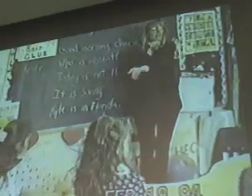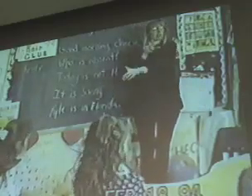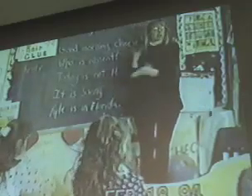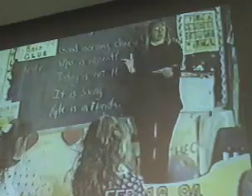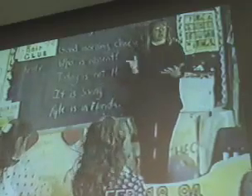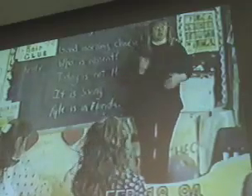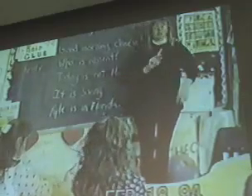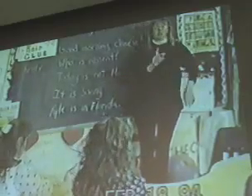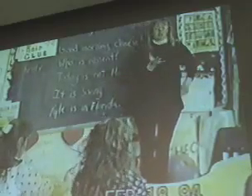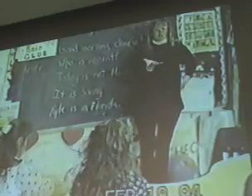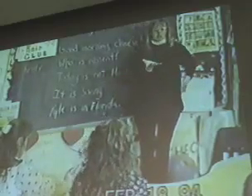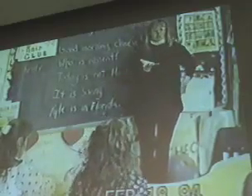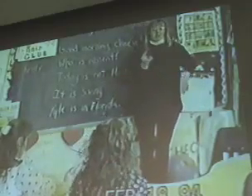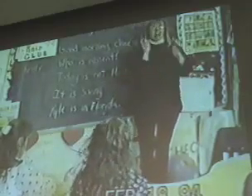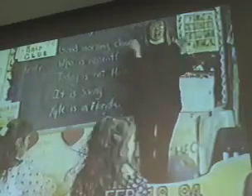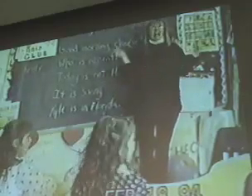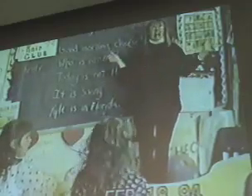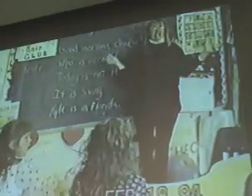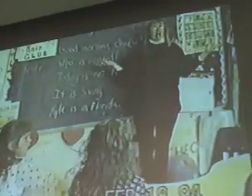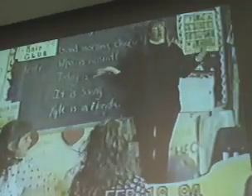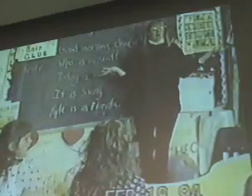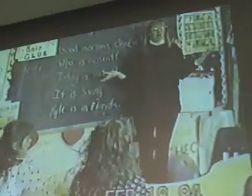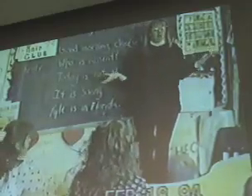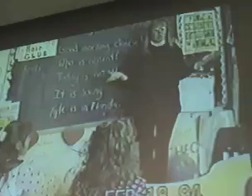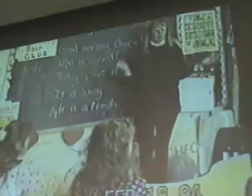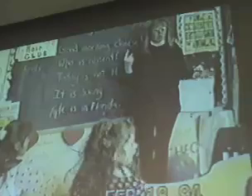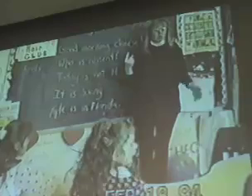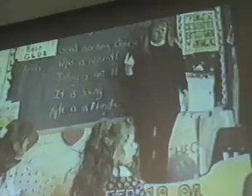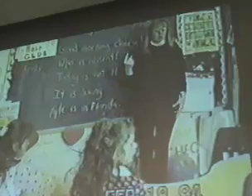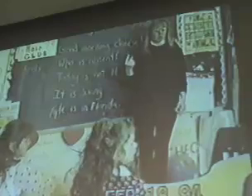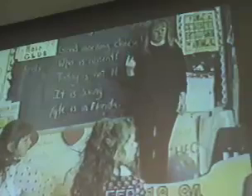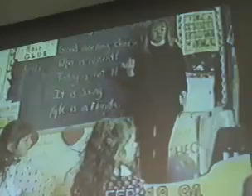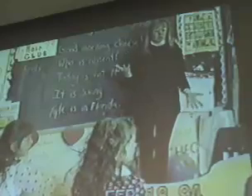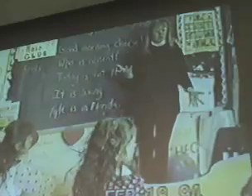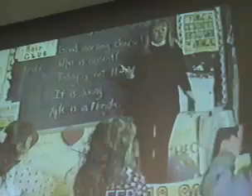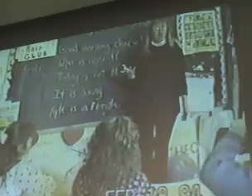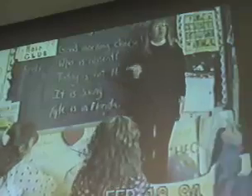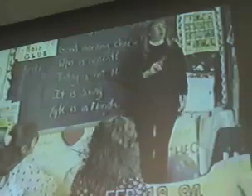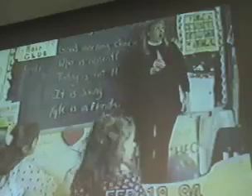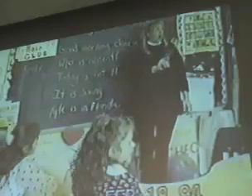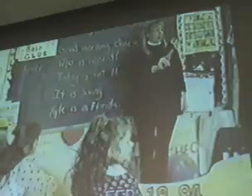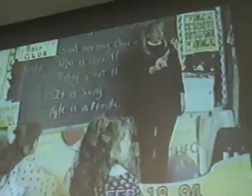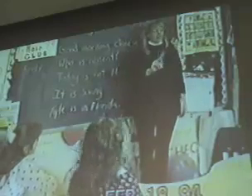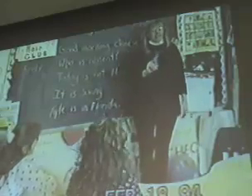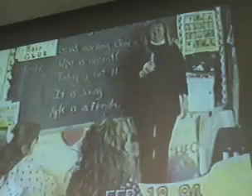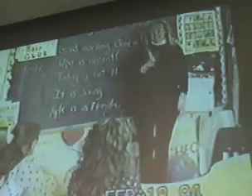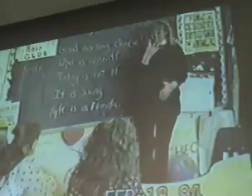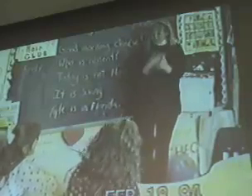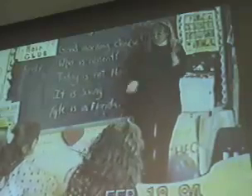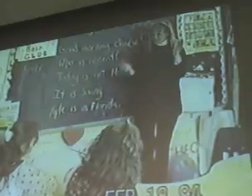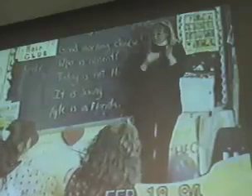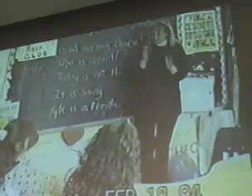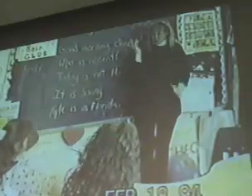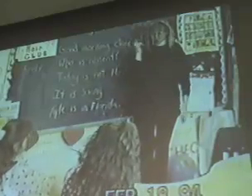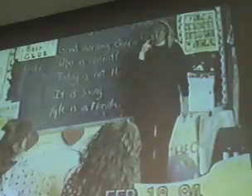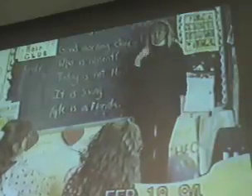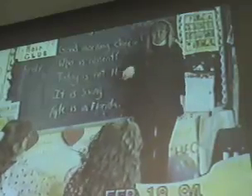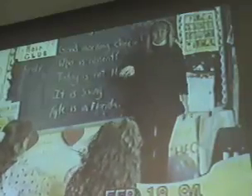Who? Hey, who's absent? What are you saying? Not clear. Kyle. Yeah, Kyle's absent again. You